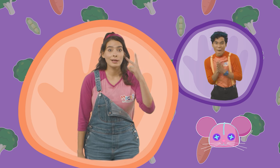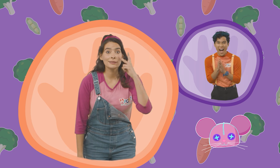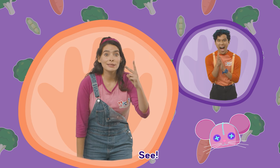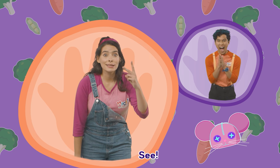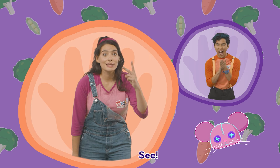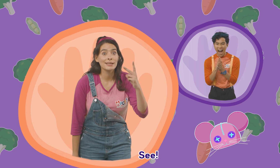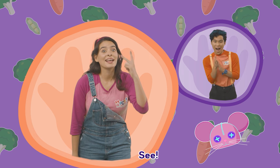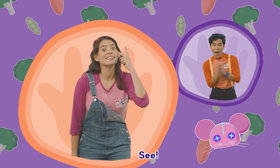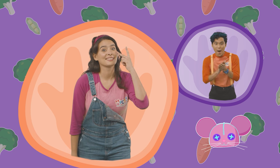See,